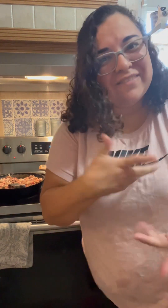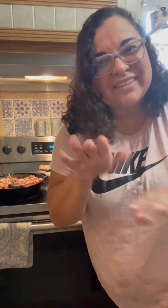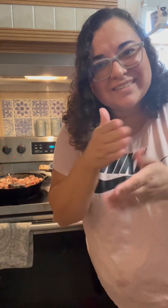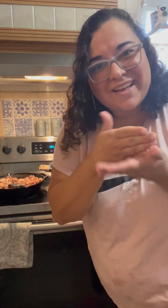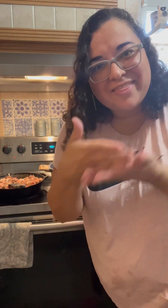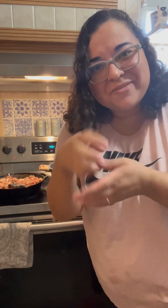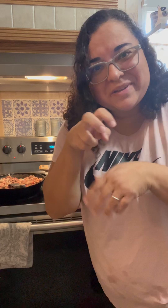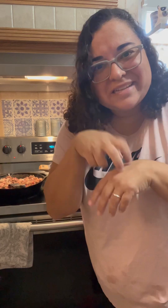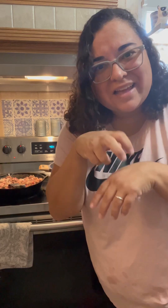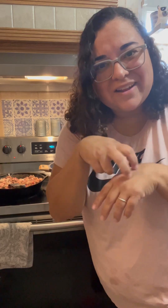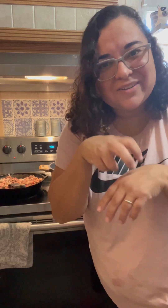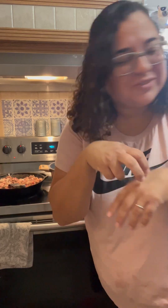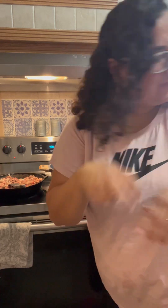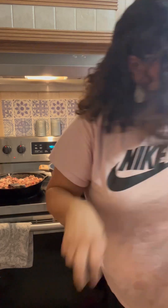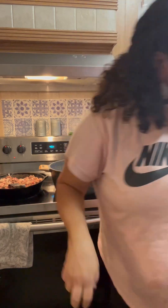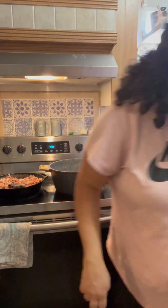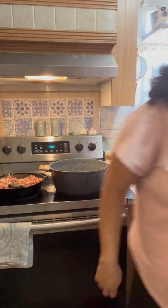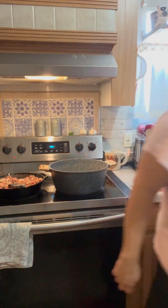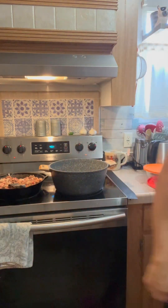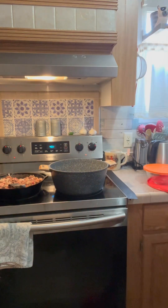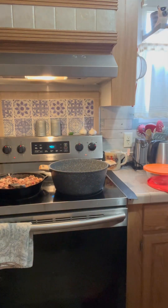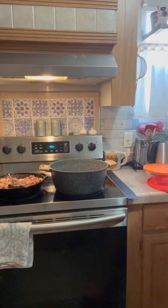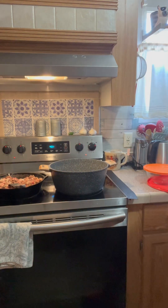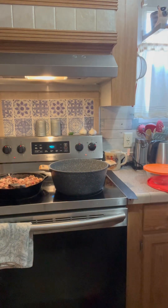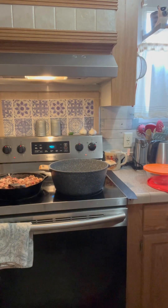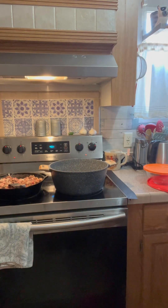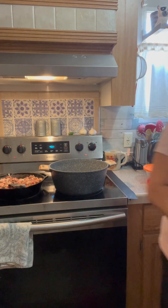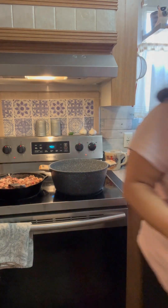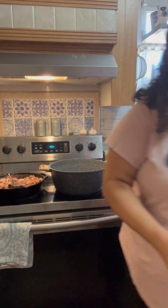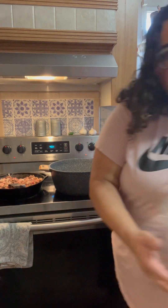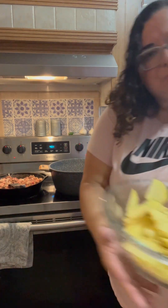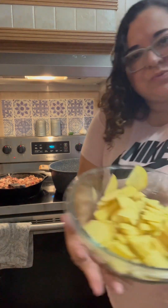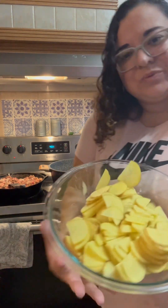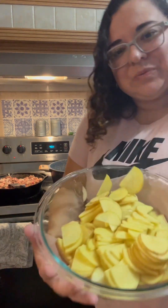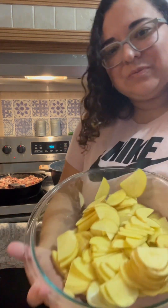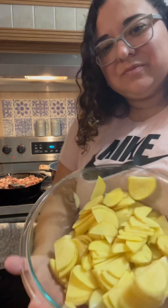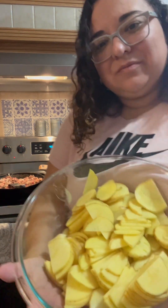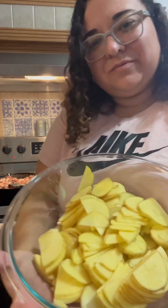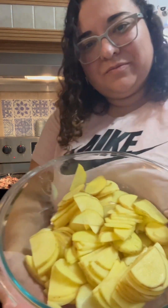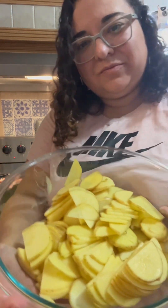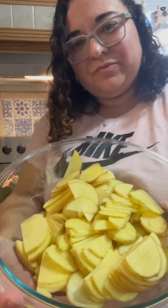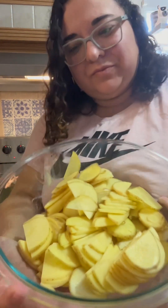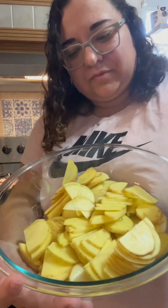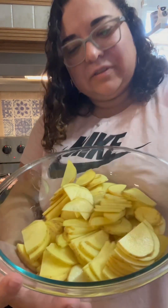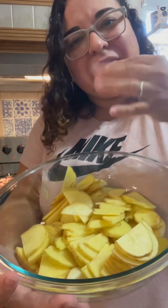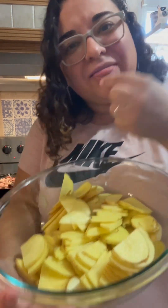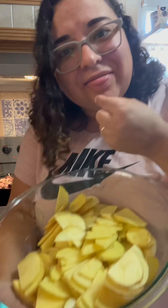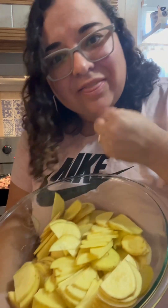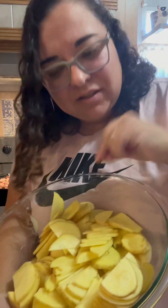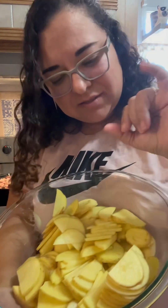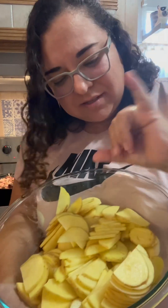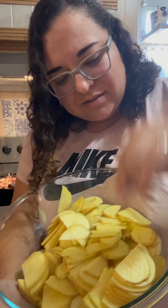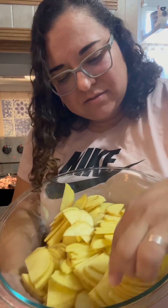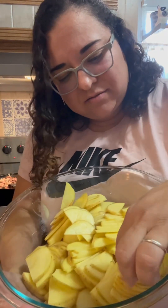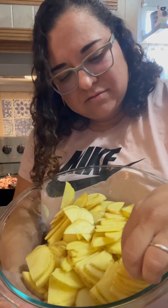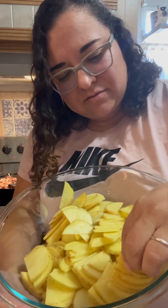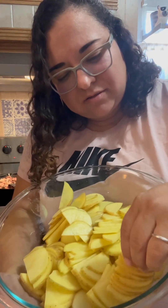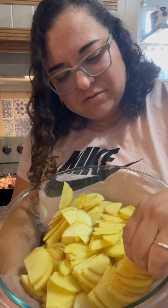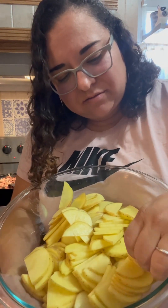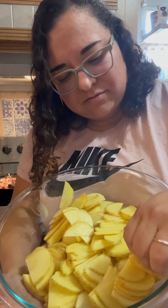potatoes. I'm making a mess here on my shirt. Already sliced the potatoes. You can see here they're